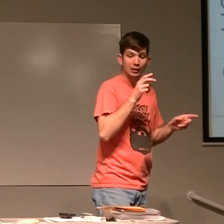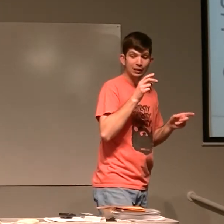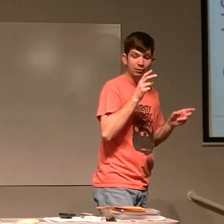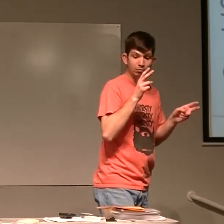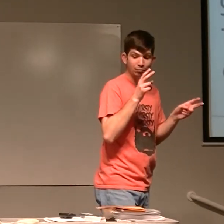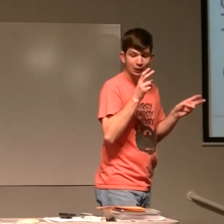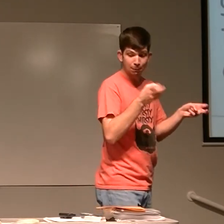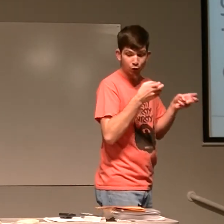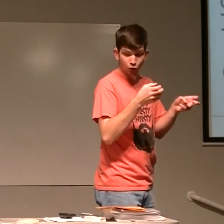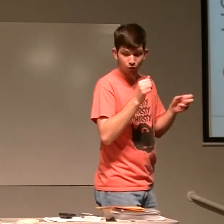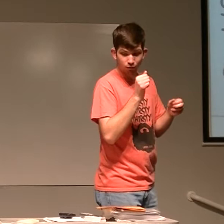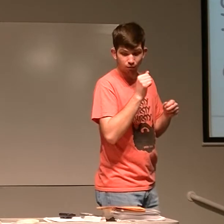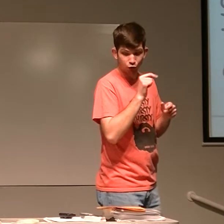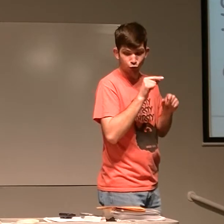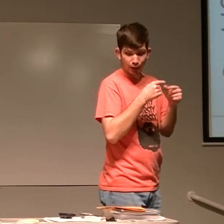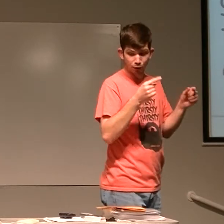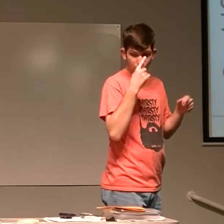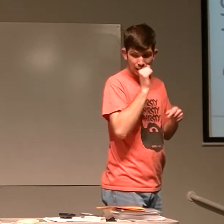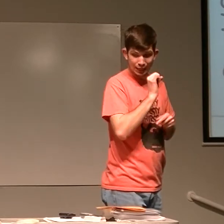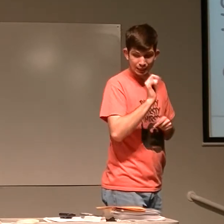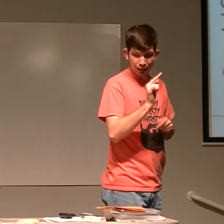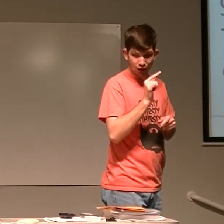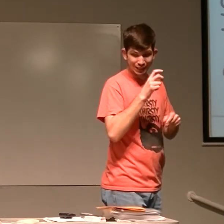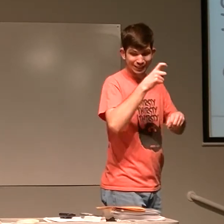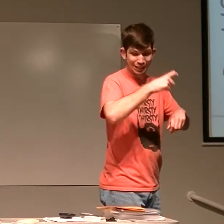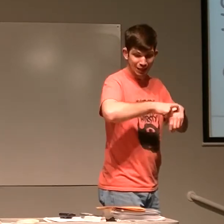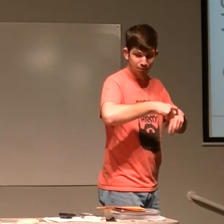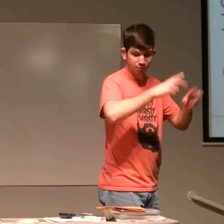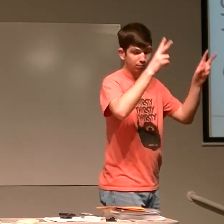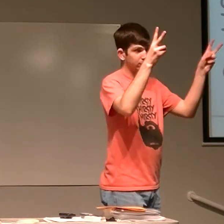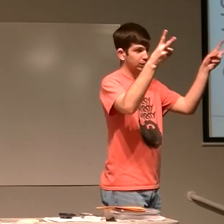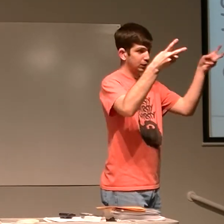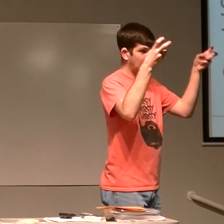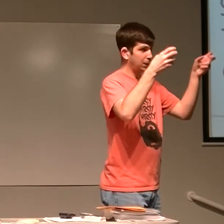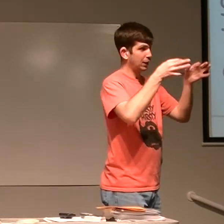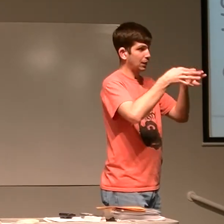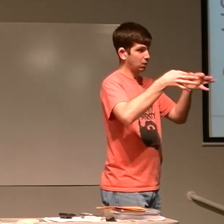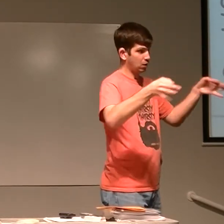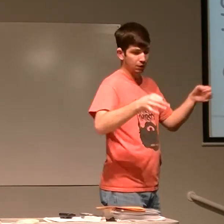the typical grammar for ASL is time, topic, and comment.